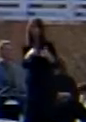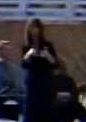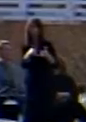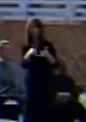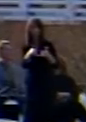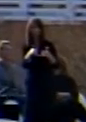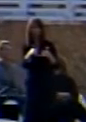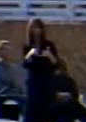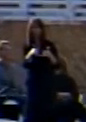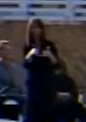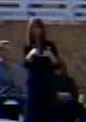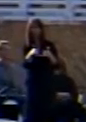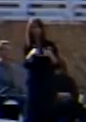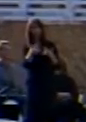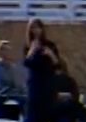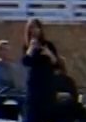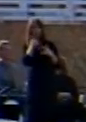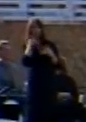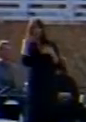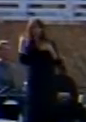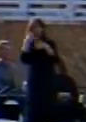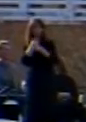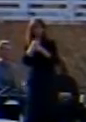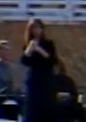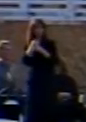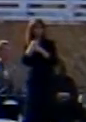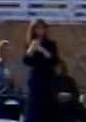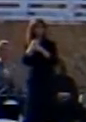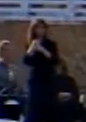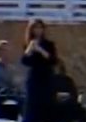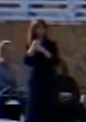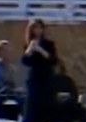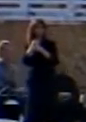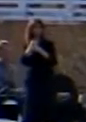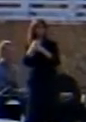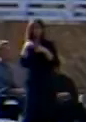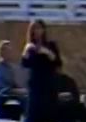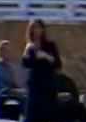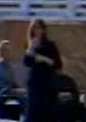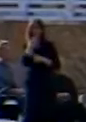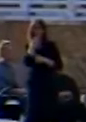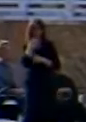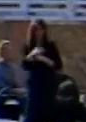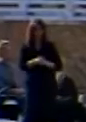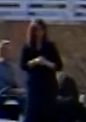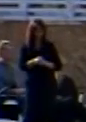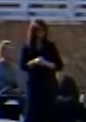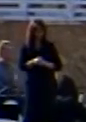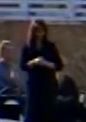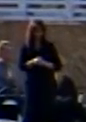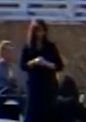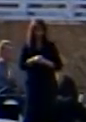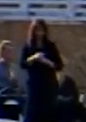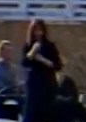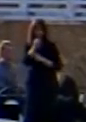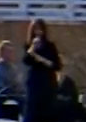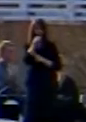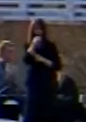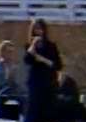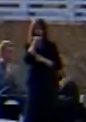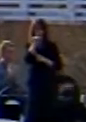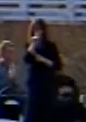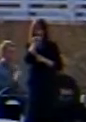award is a collaboration. And the award reads, Muhammad